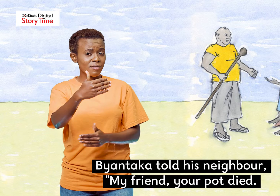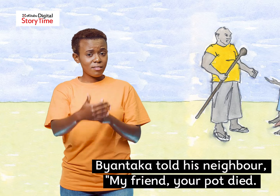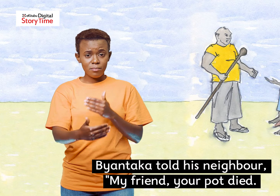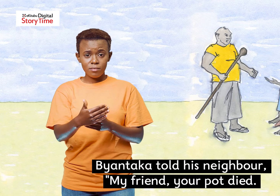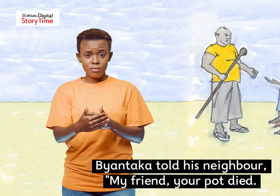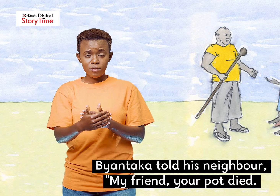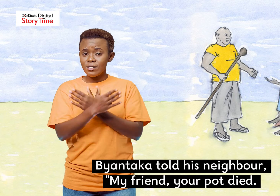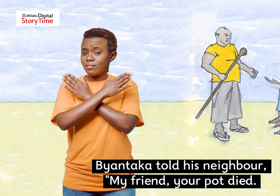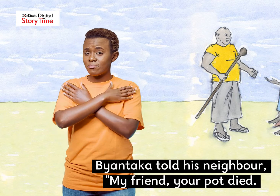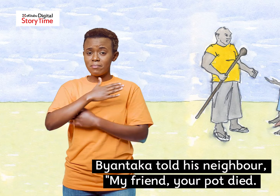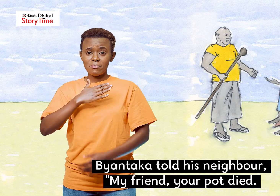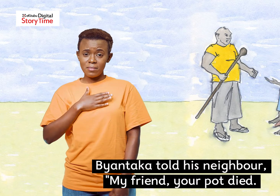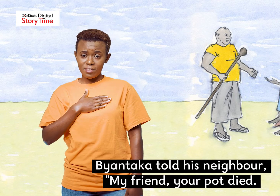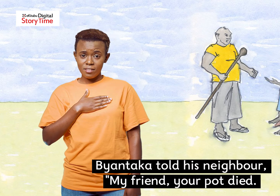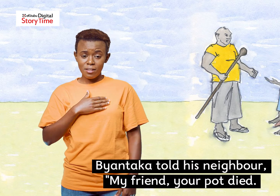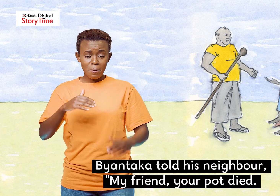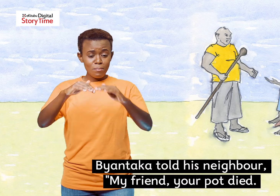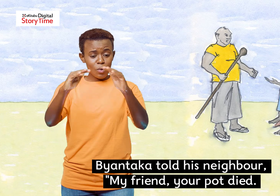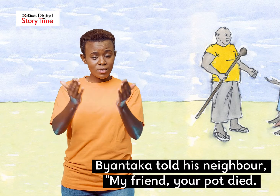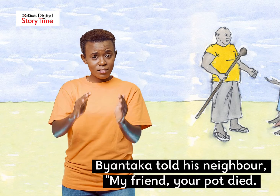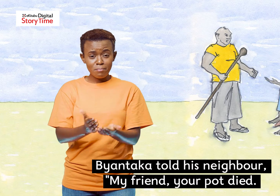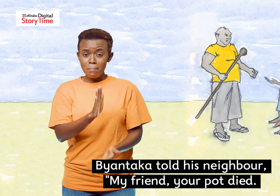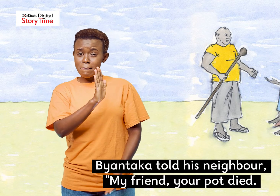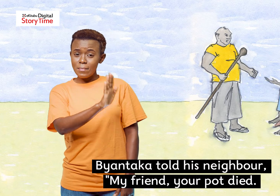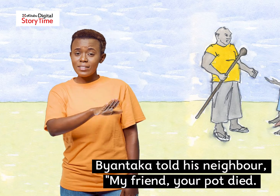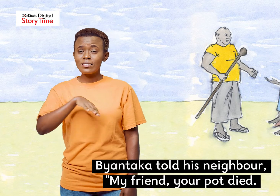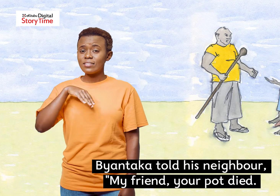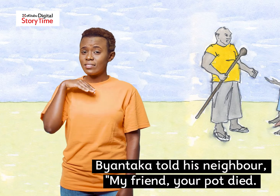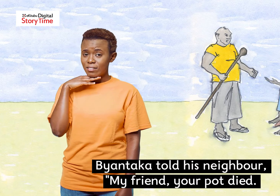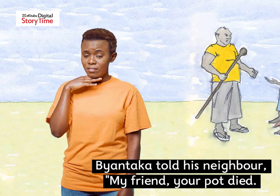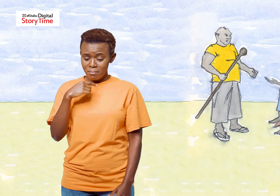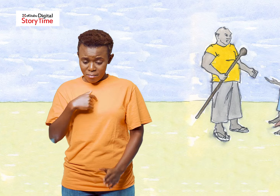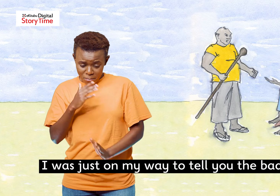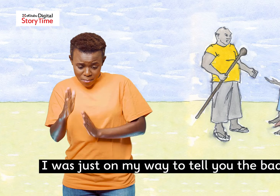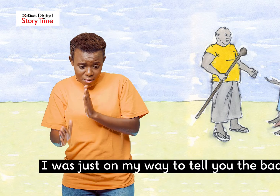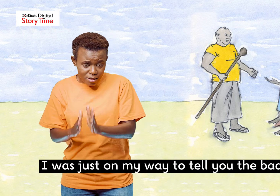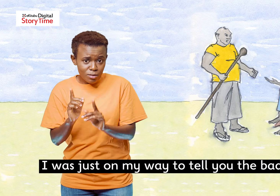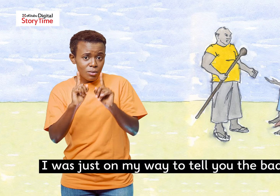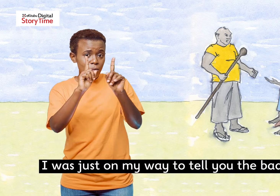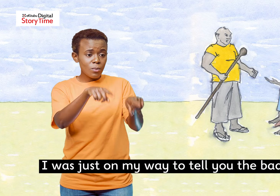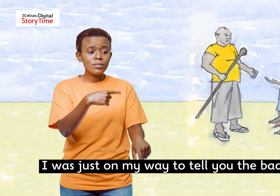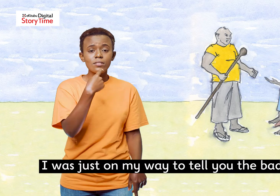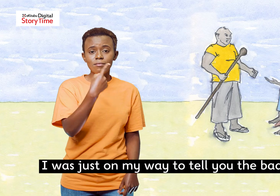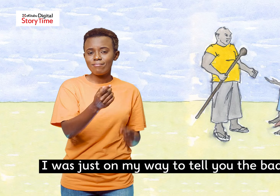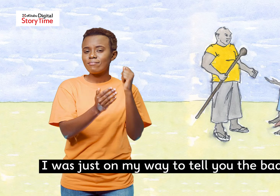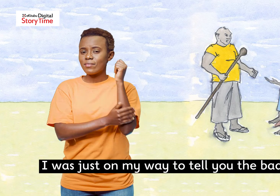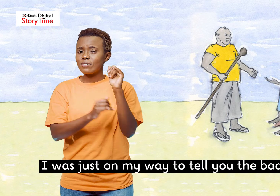Biantaka told his neighbor, "My friend, your pot died. I was just on